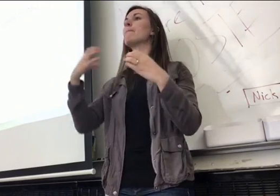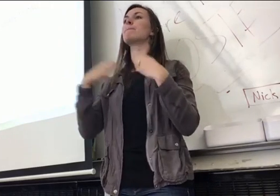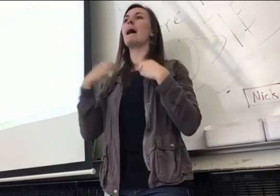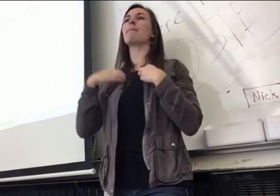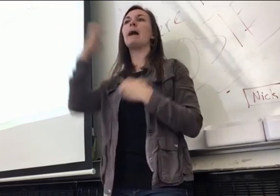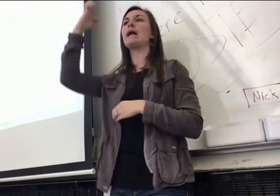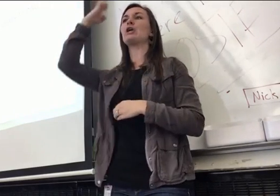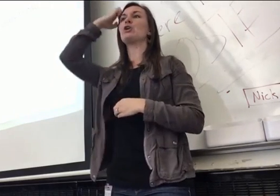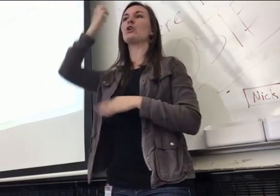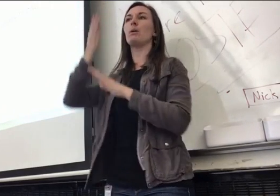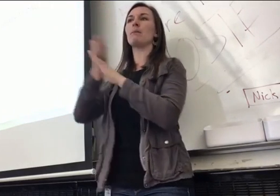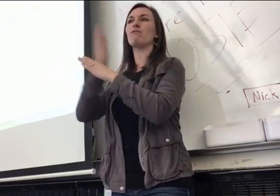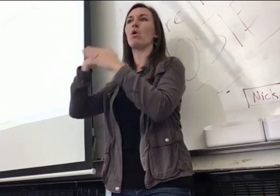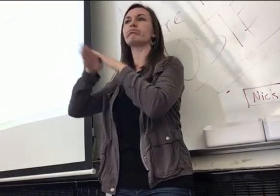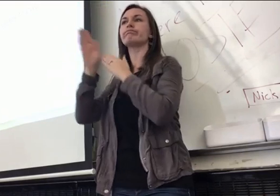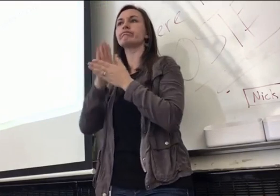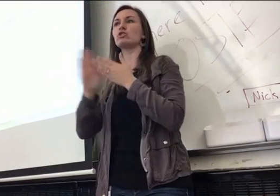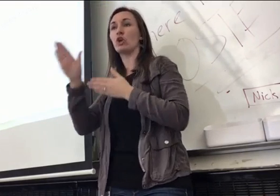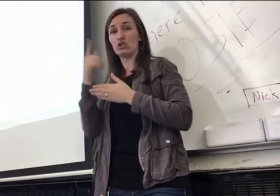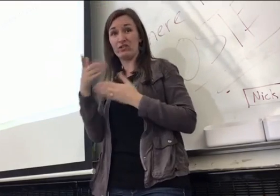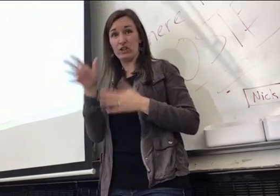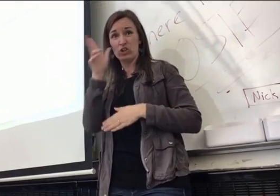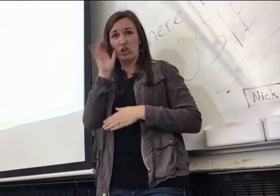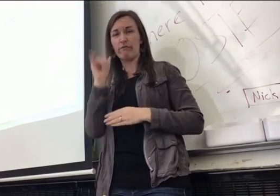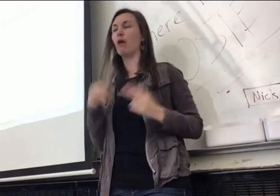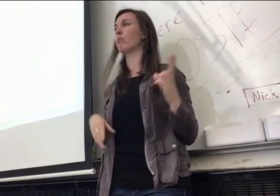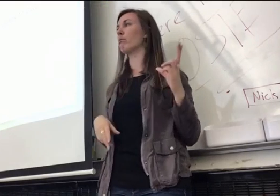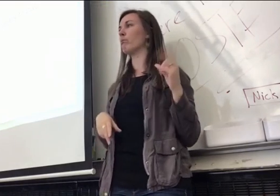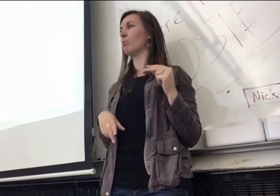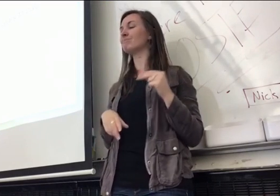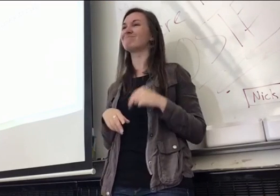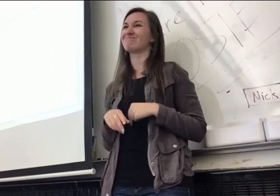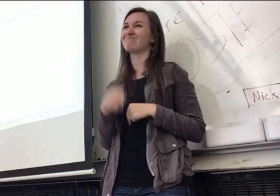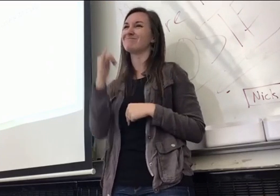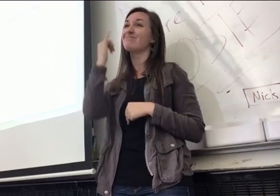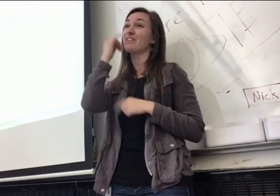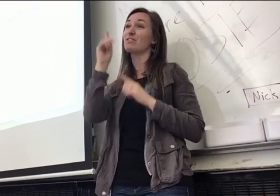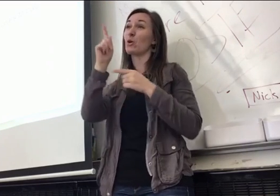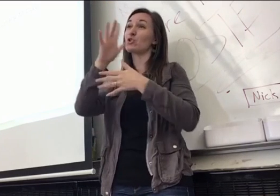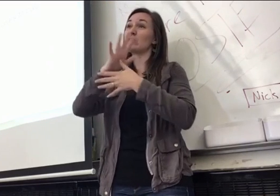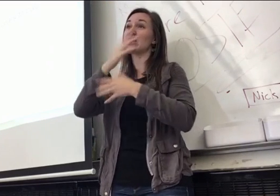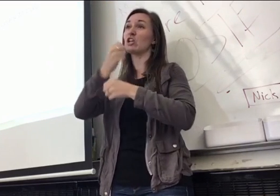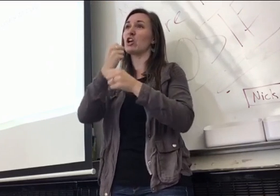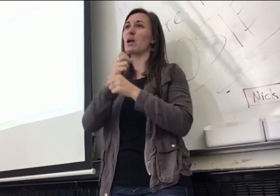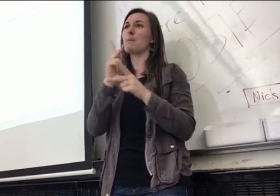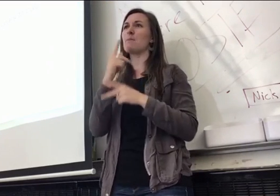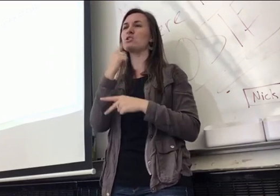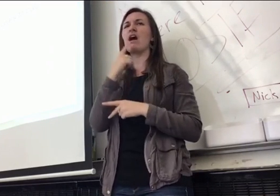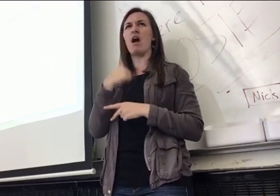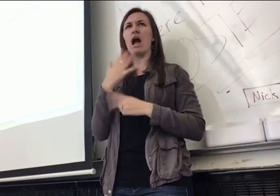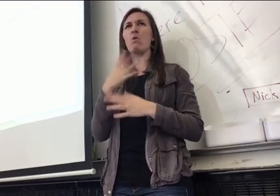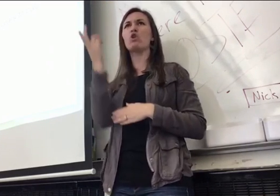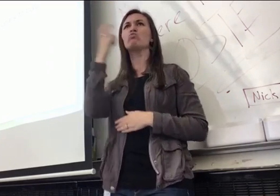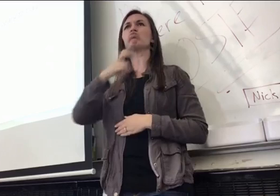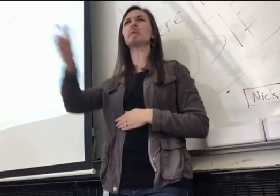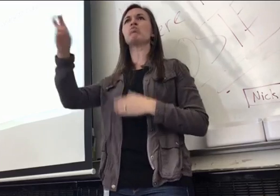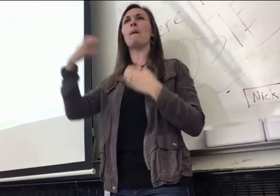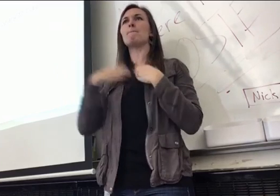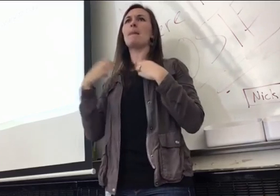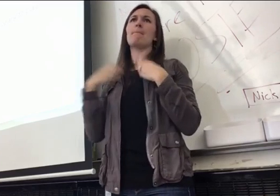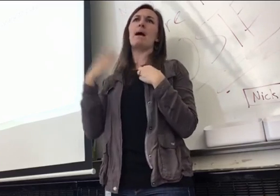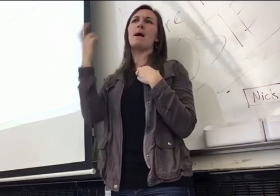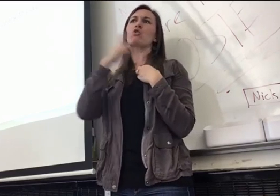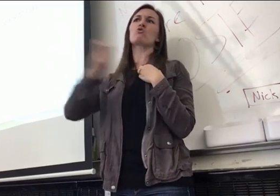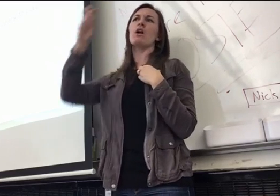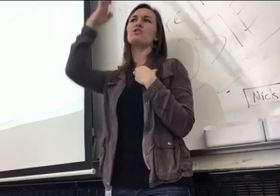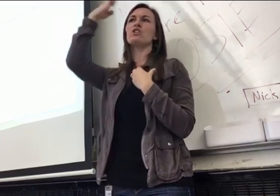going and doing that? Nope. Well, when you get to high or to senior year and everyone starts saying they're going to backpack across Europe, it's like the thing